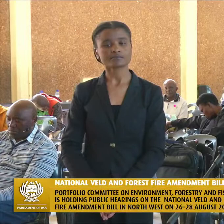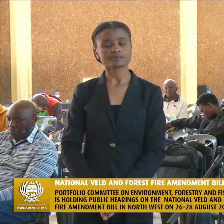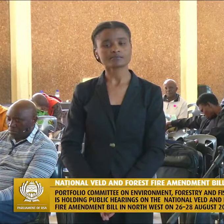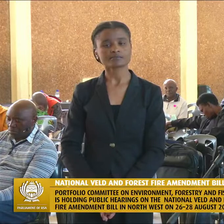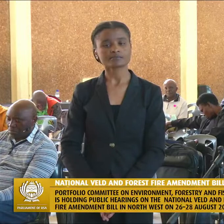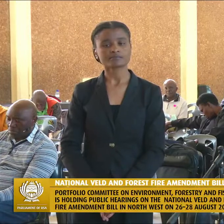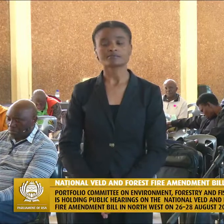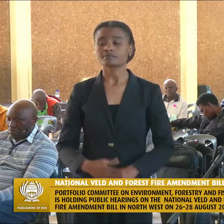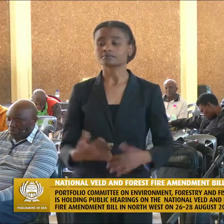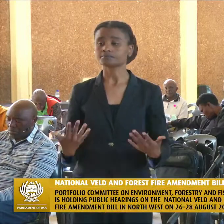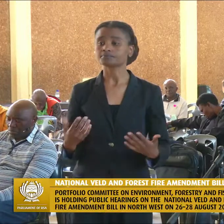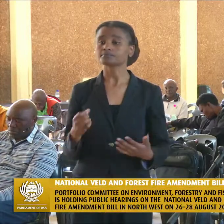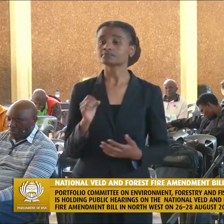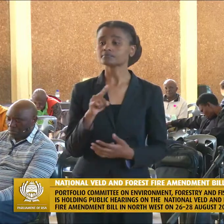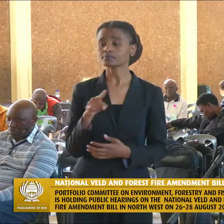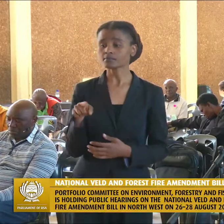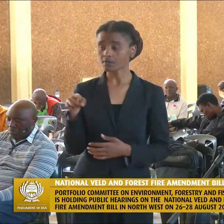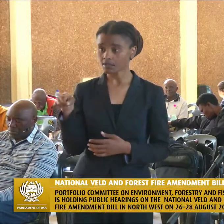foreign